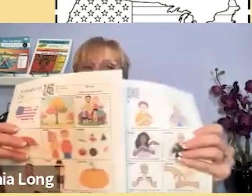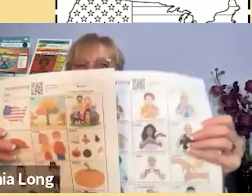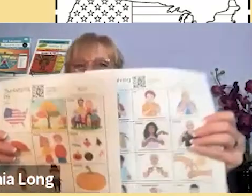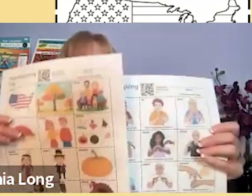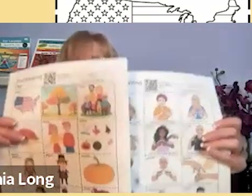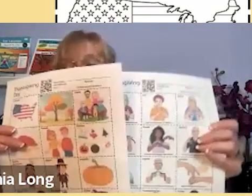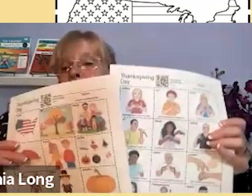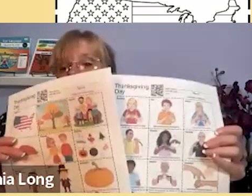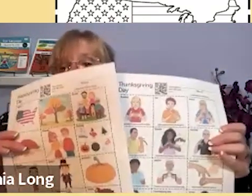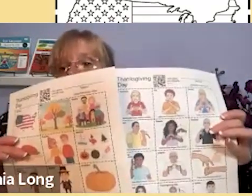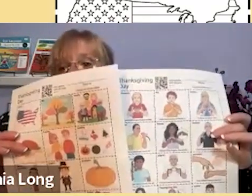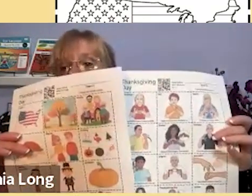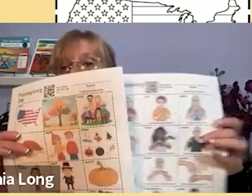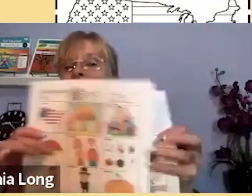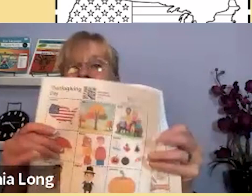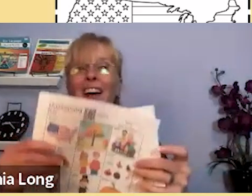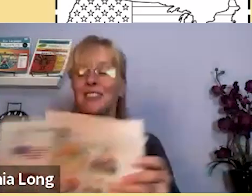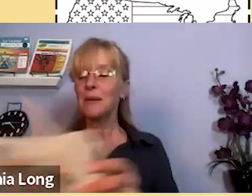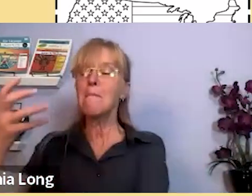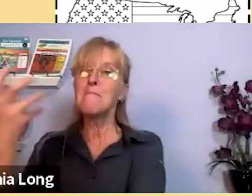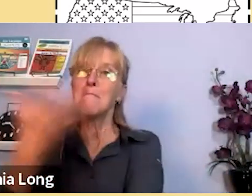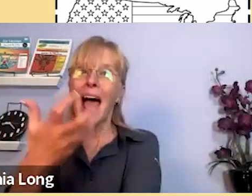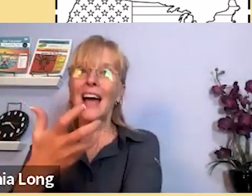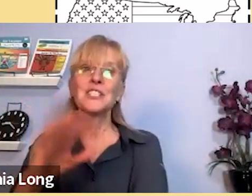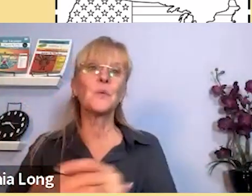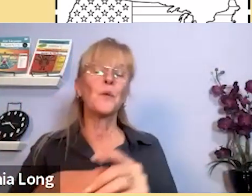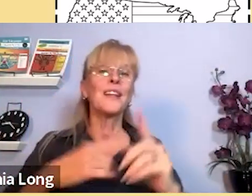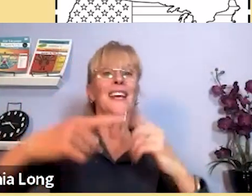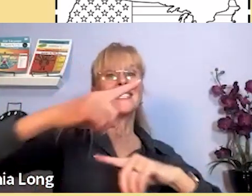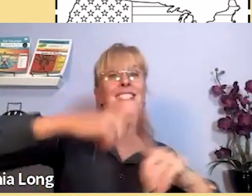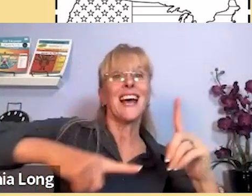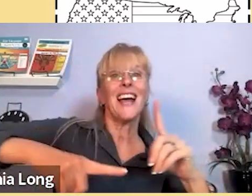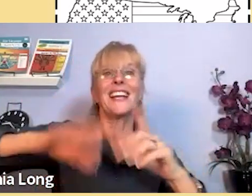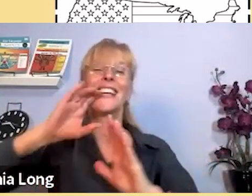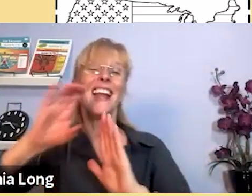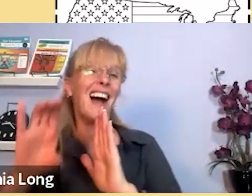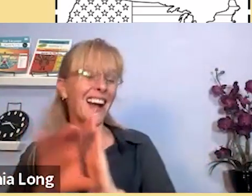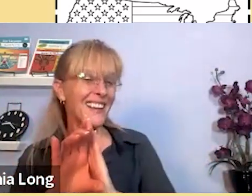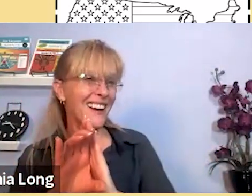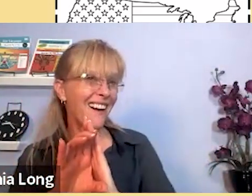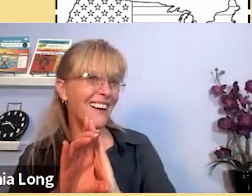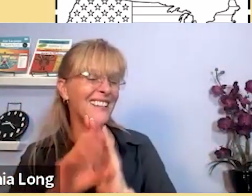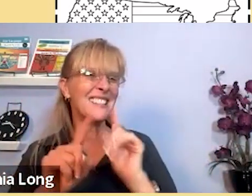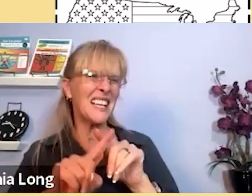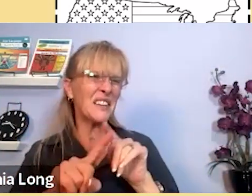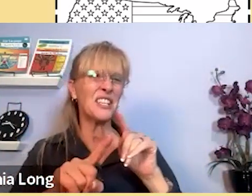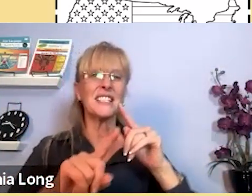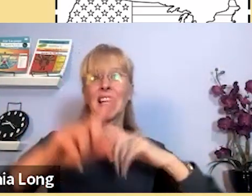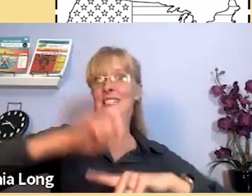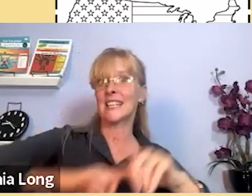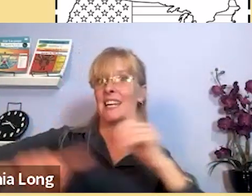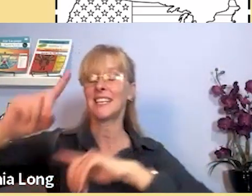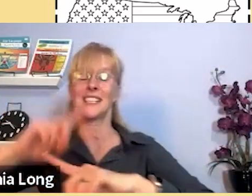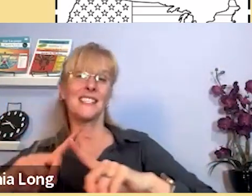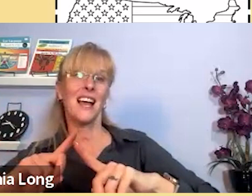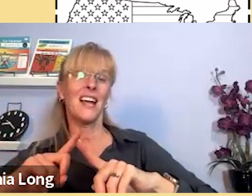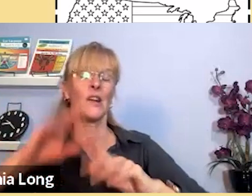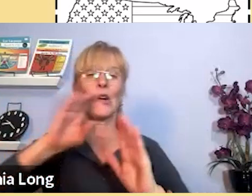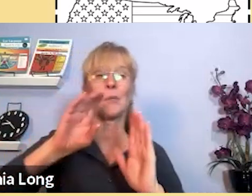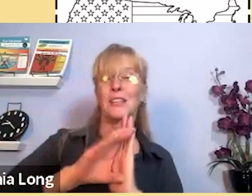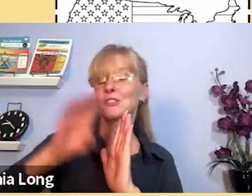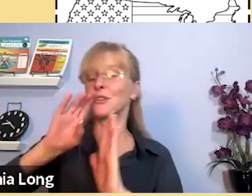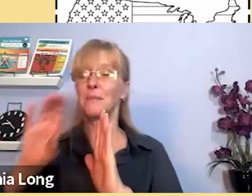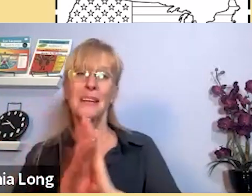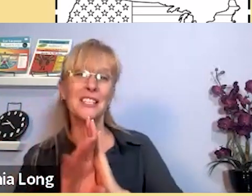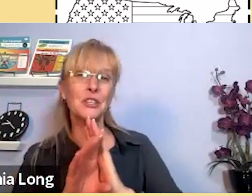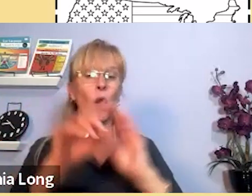we go. They have to match. They have to match with a sign and an icon instead of just a sign and a sign,